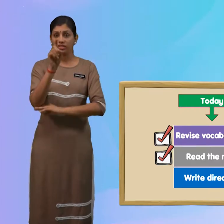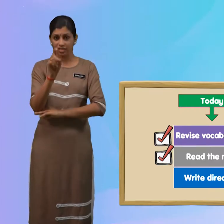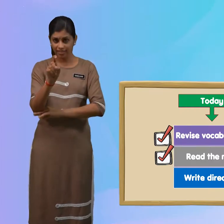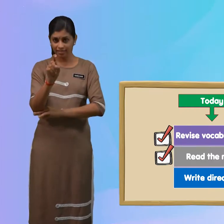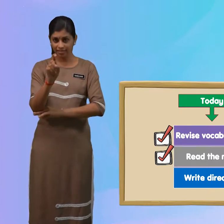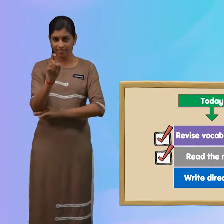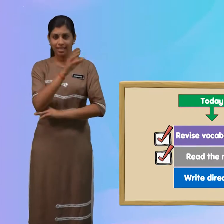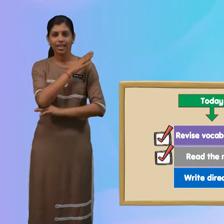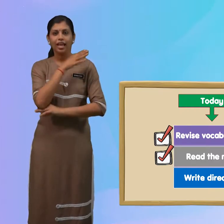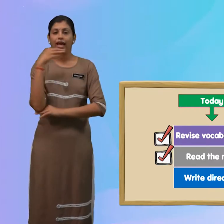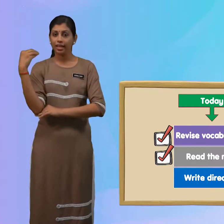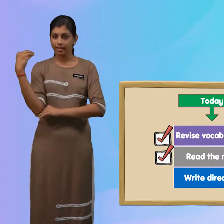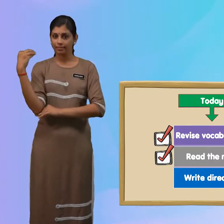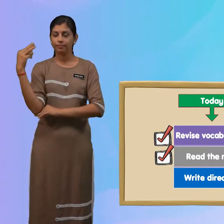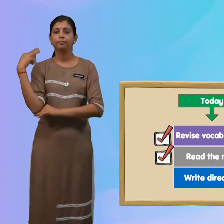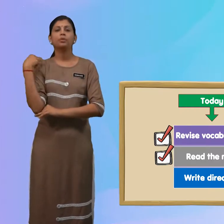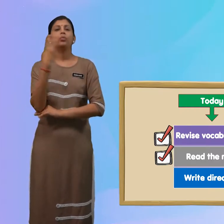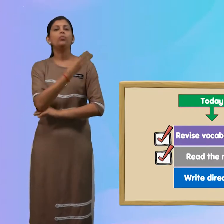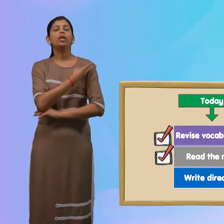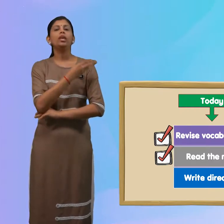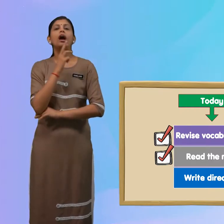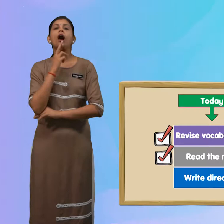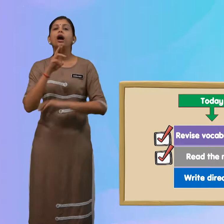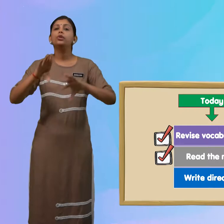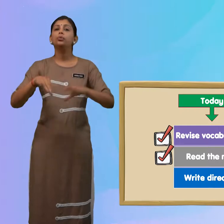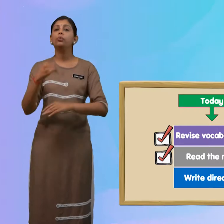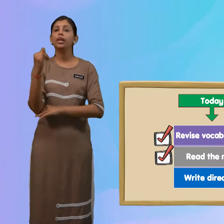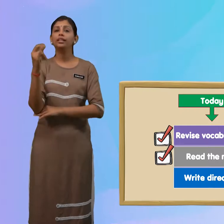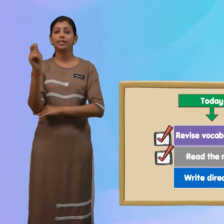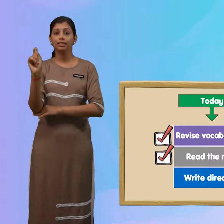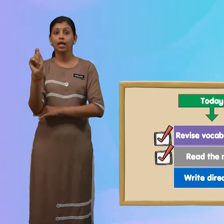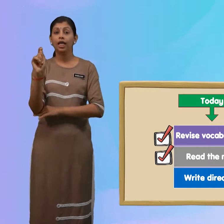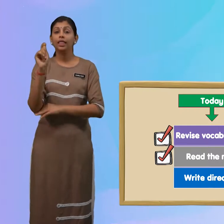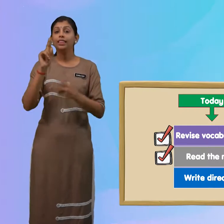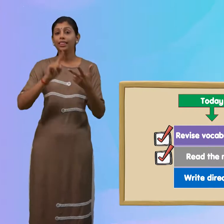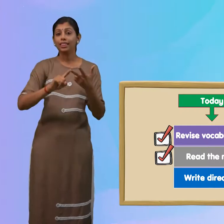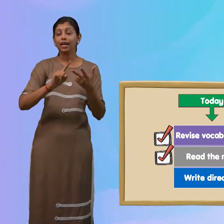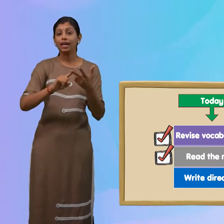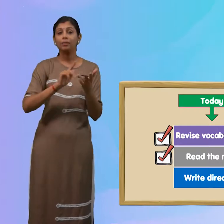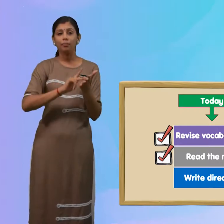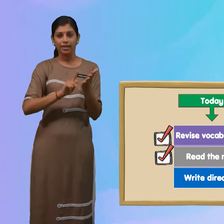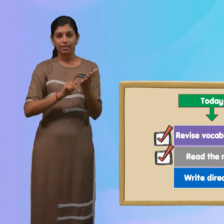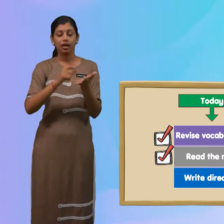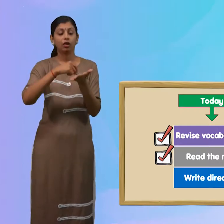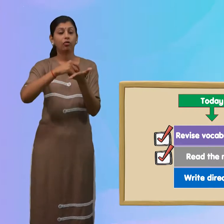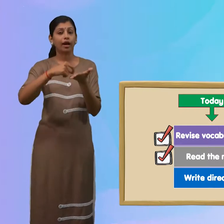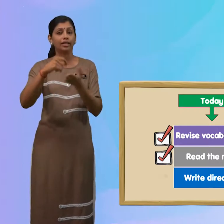question and we are doing the third part,